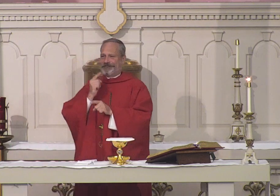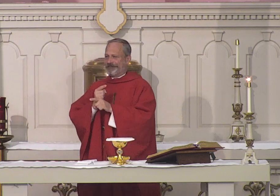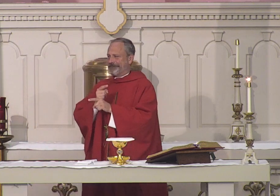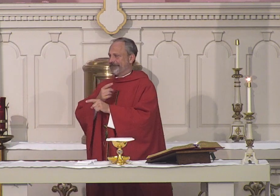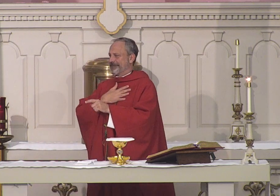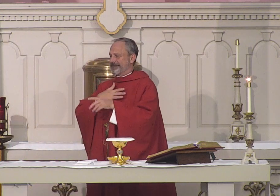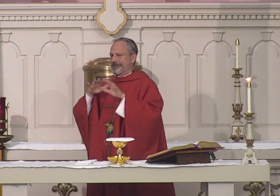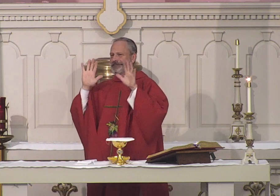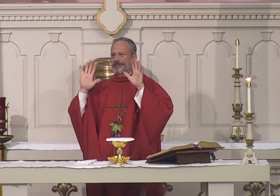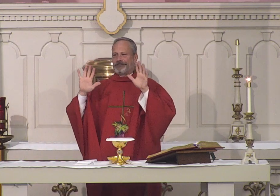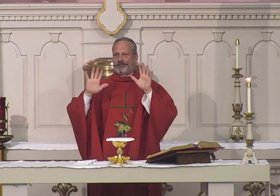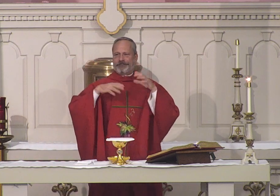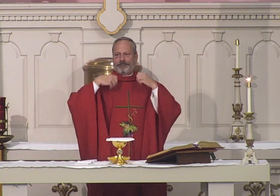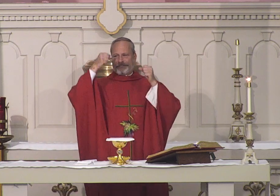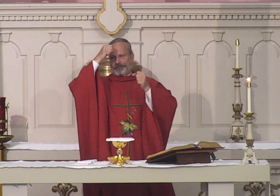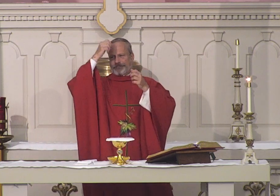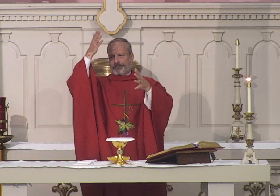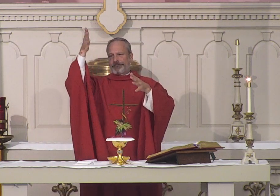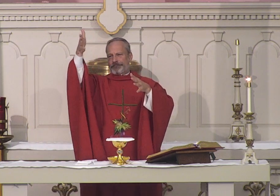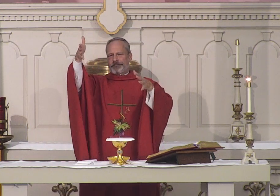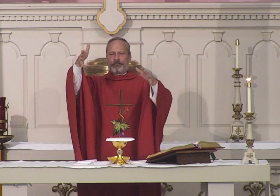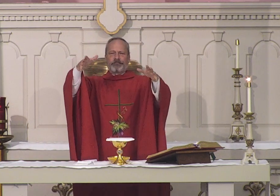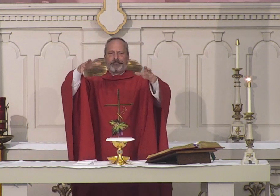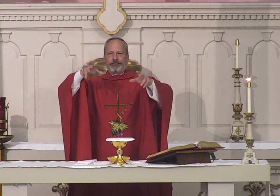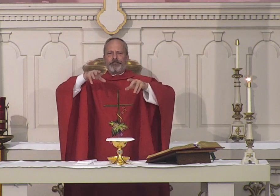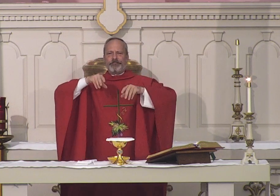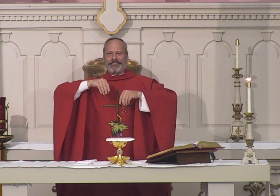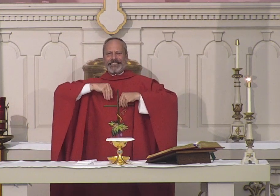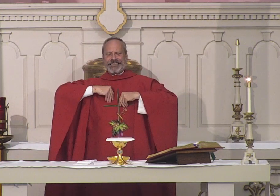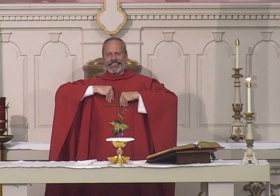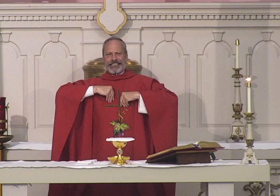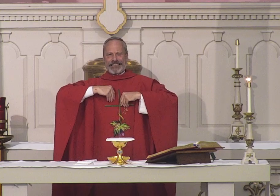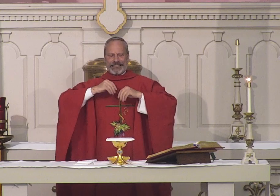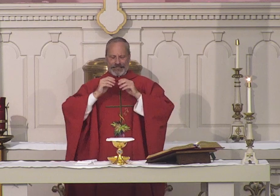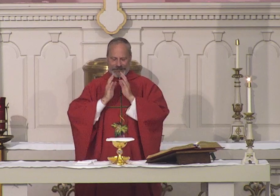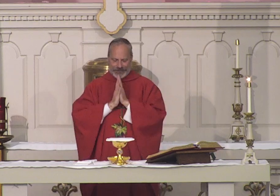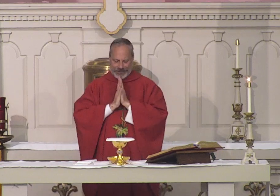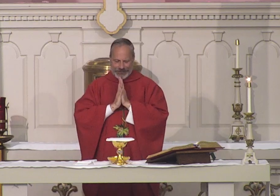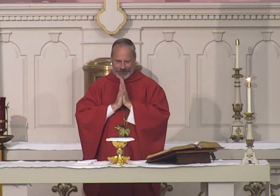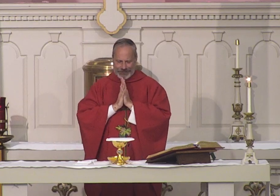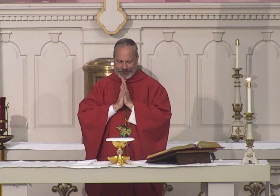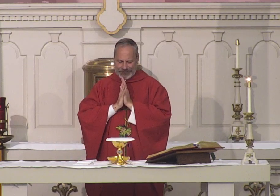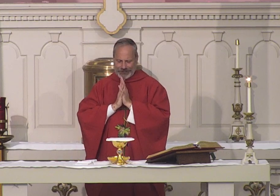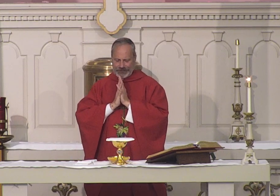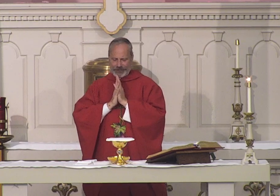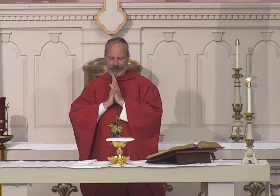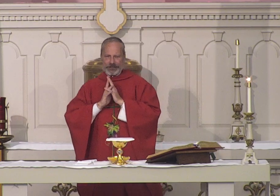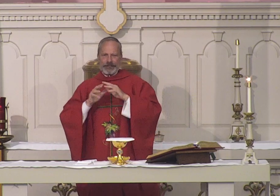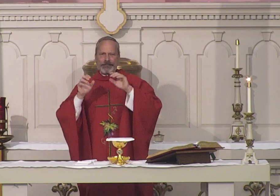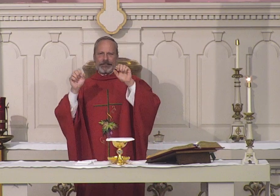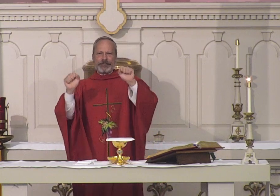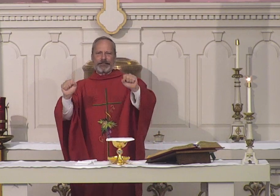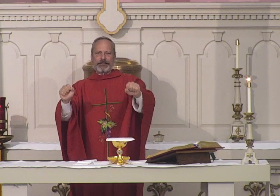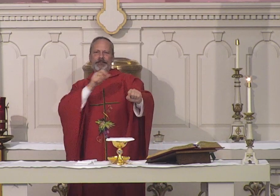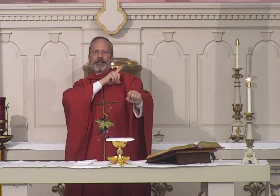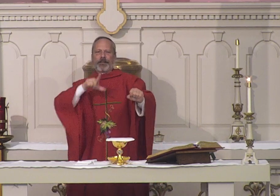Pray, brothers and sisters, that my sacrifice and yours may be acceptable to God, the Almighty